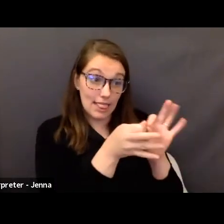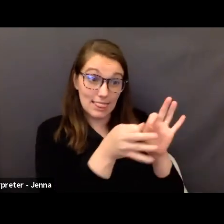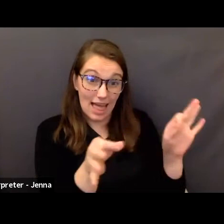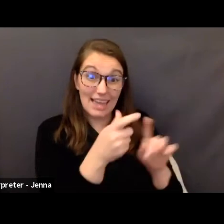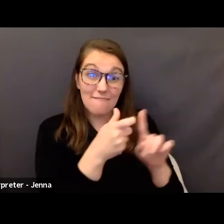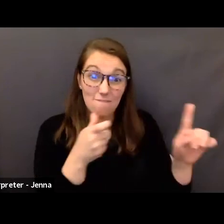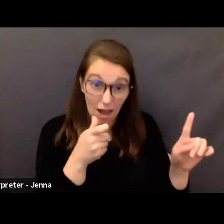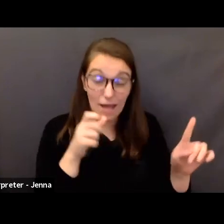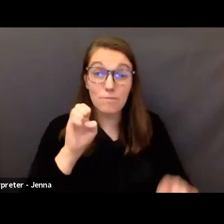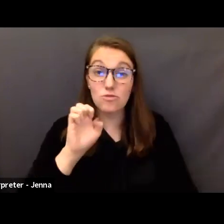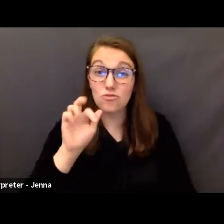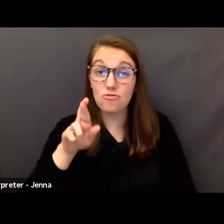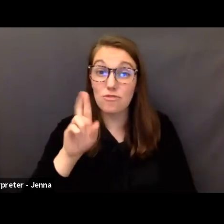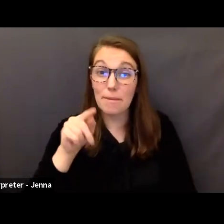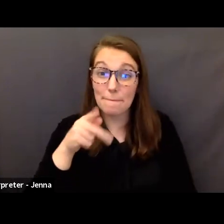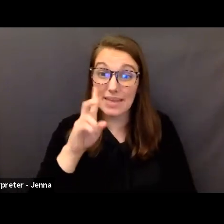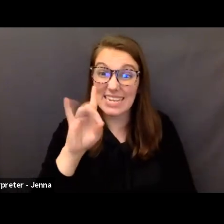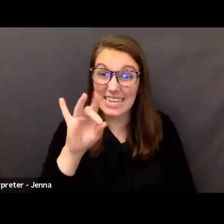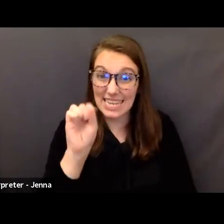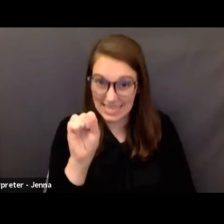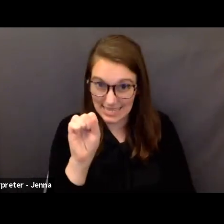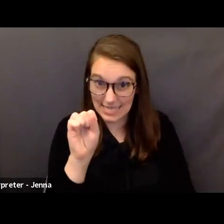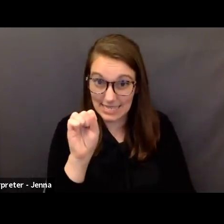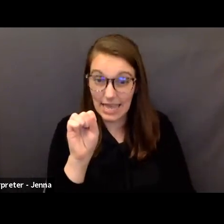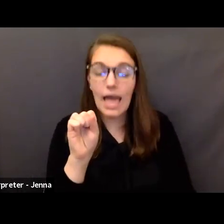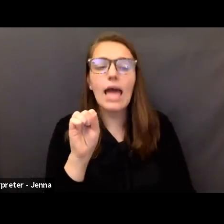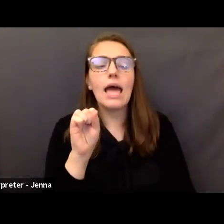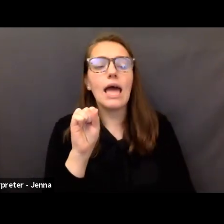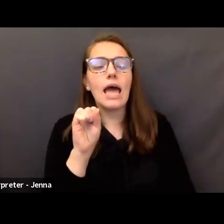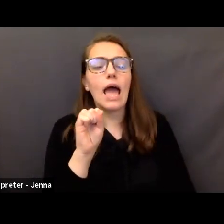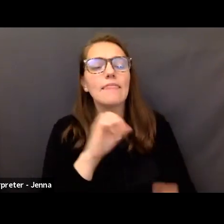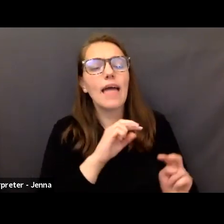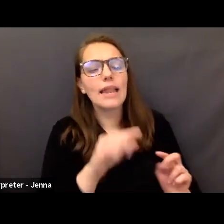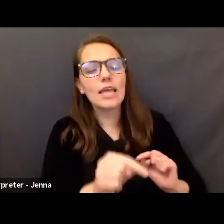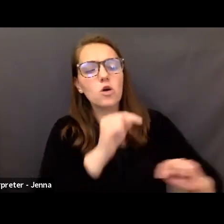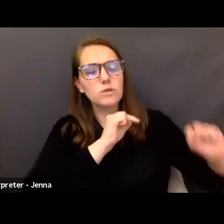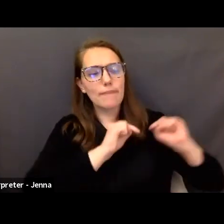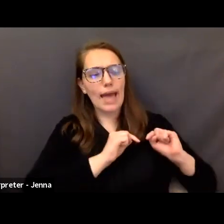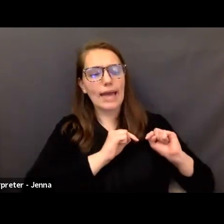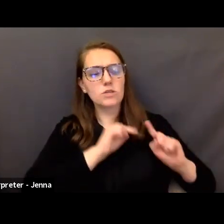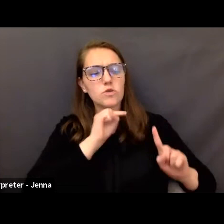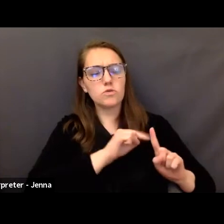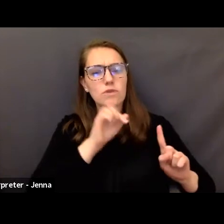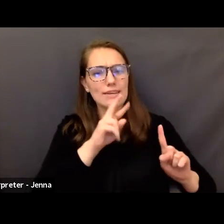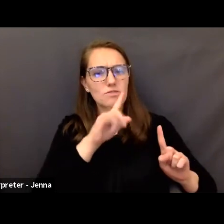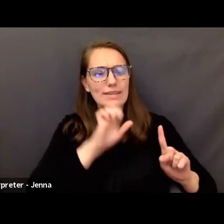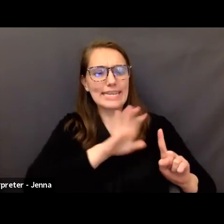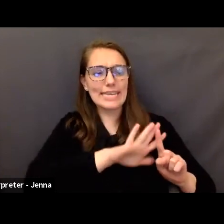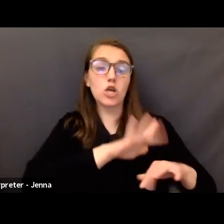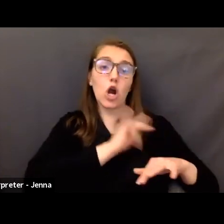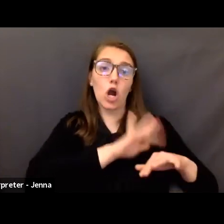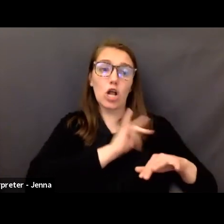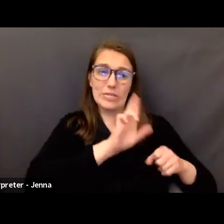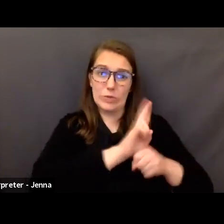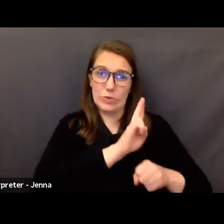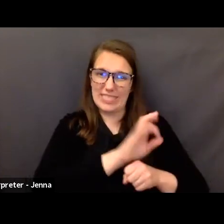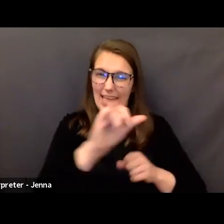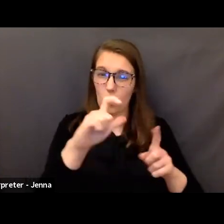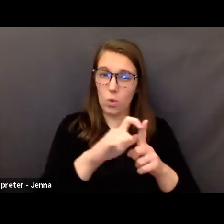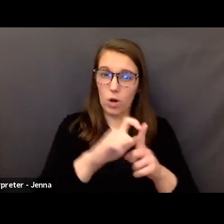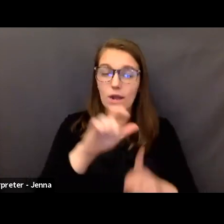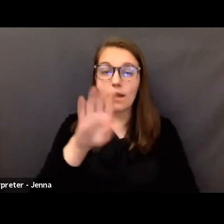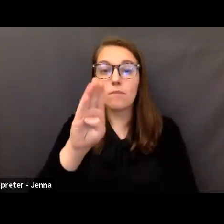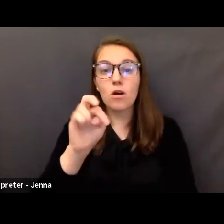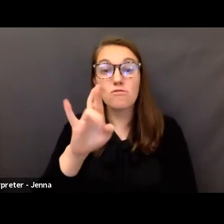end, and then Aquinas draws upon Aristotle's earlier use of the word barbarian in the Nicomachean Ethics. He takes those two